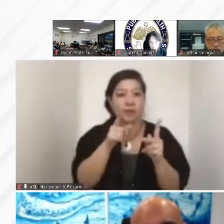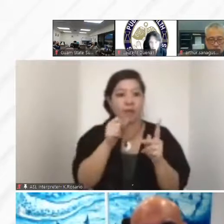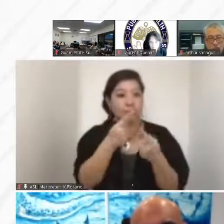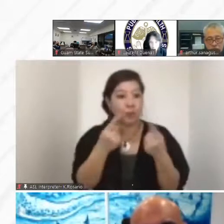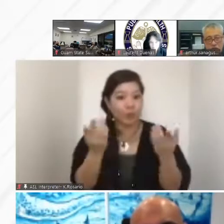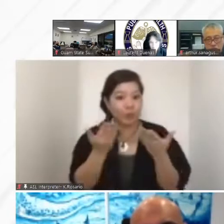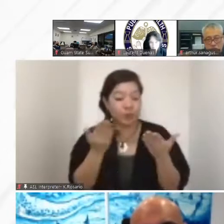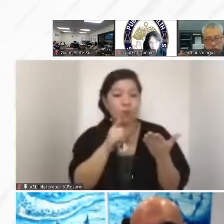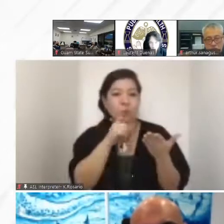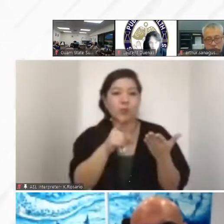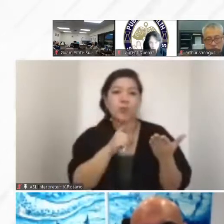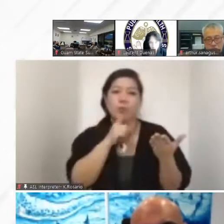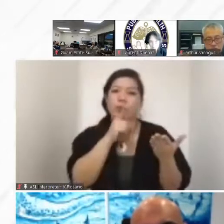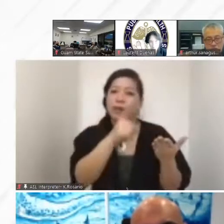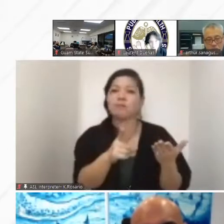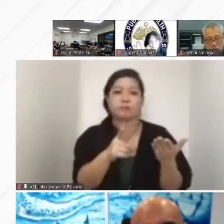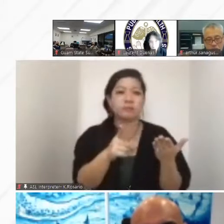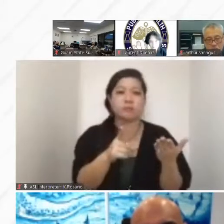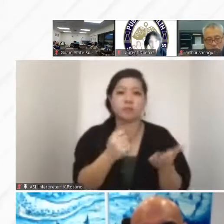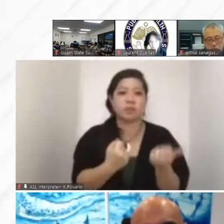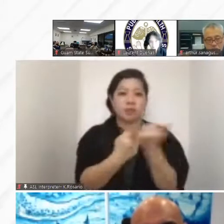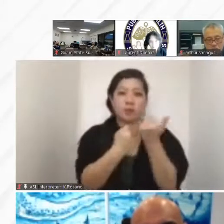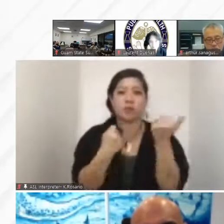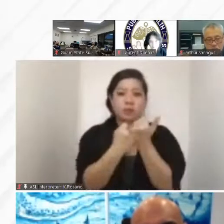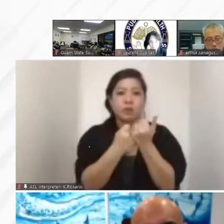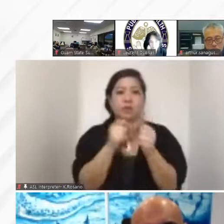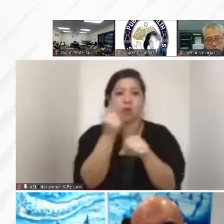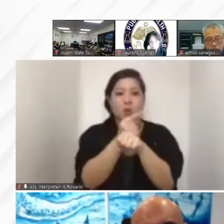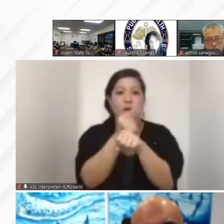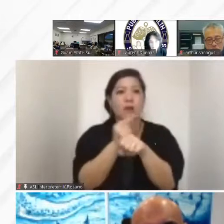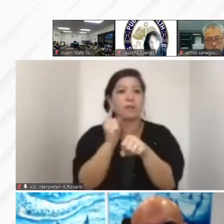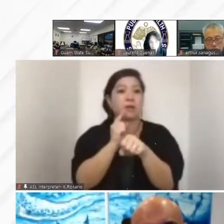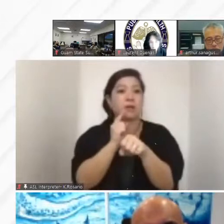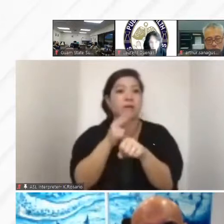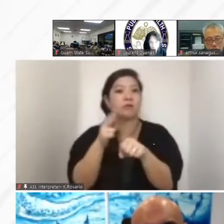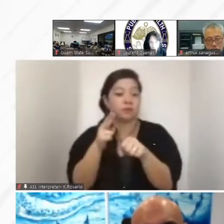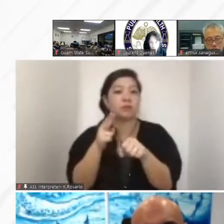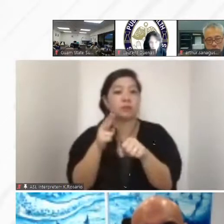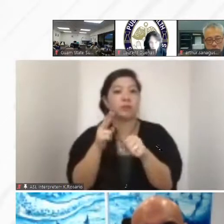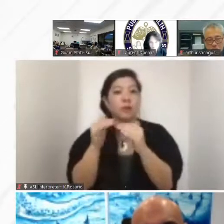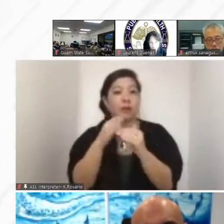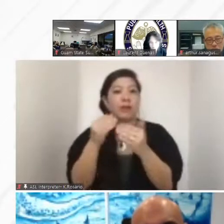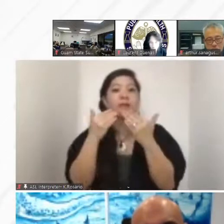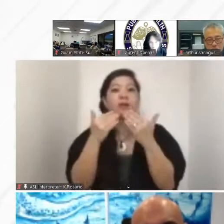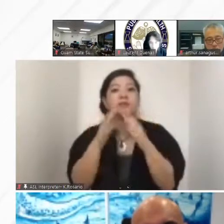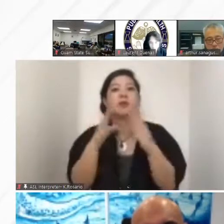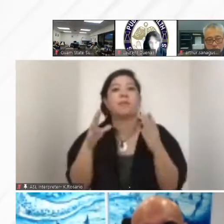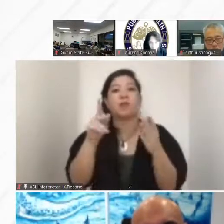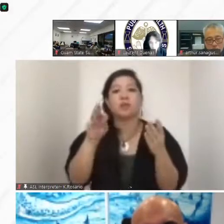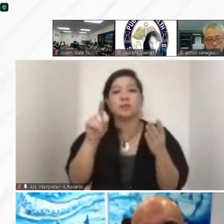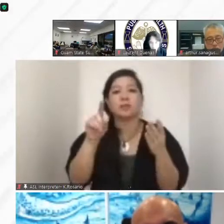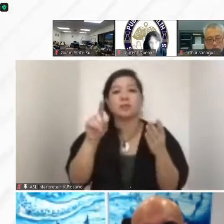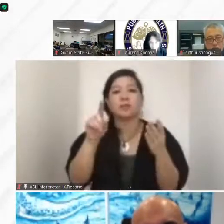who's really rallied around supporting Guam. And thank you to you, Crystal, for moderating a wonderful